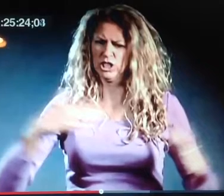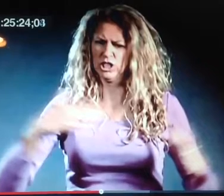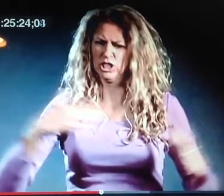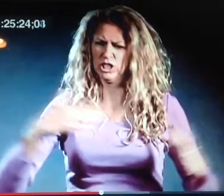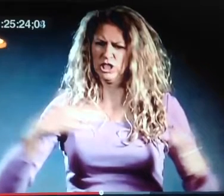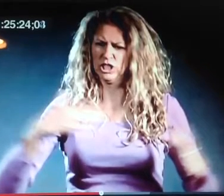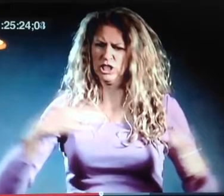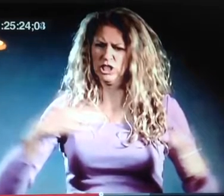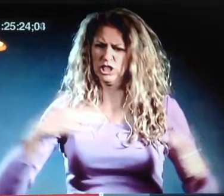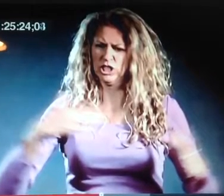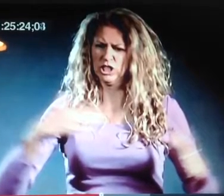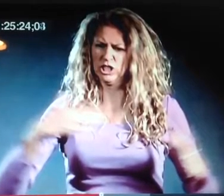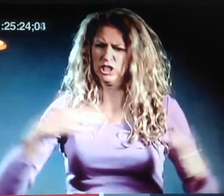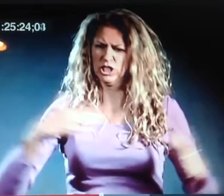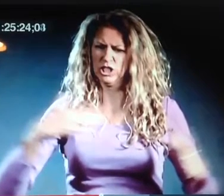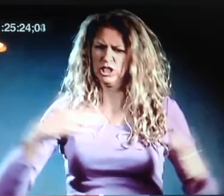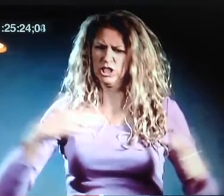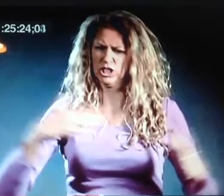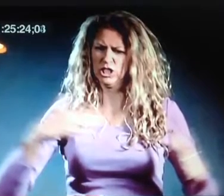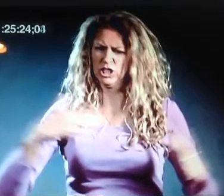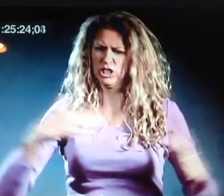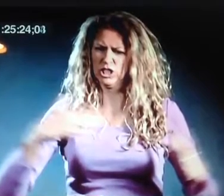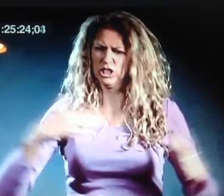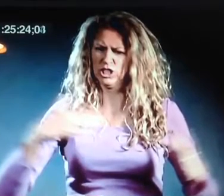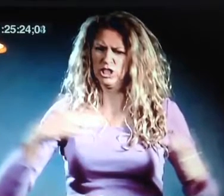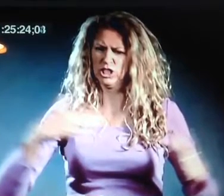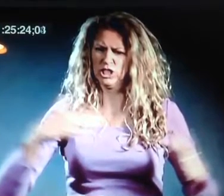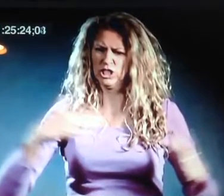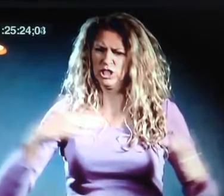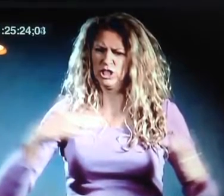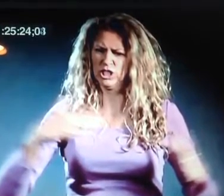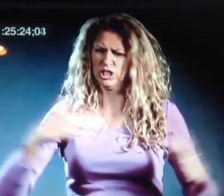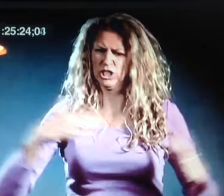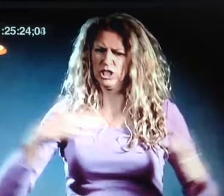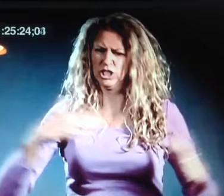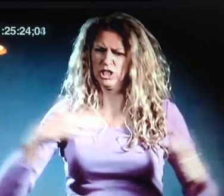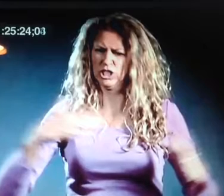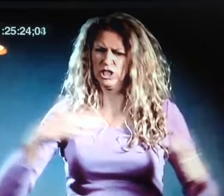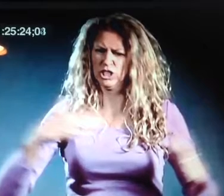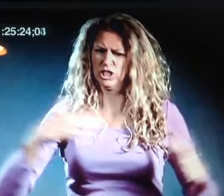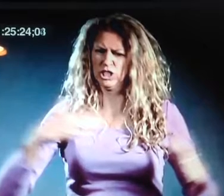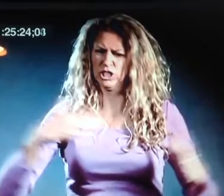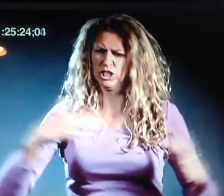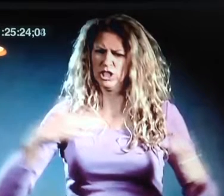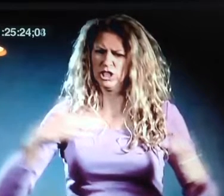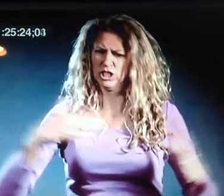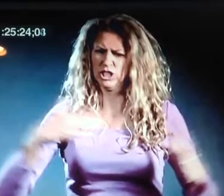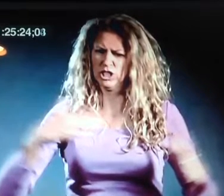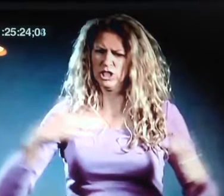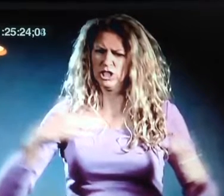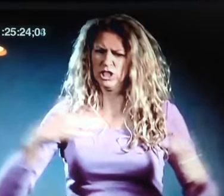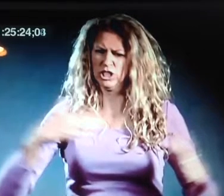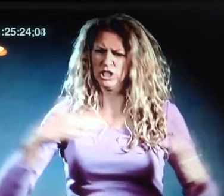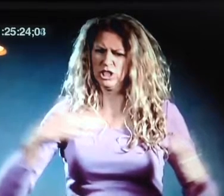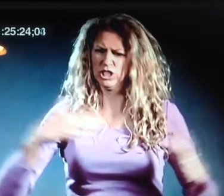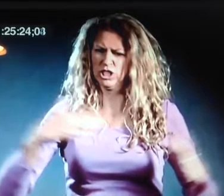and I planted that seeds. And then for the squash, I remember that my mother had told me to make sure that you give enough space because the squash grows